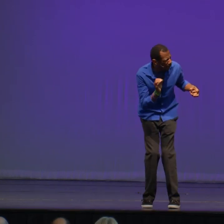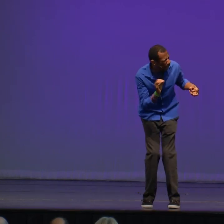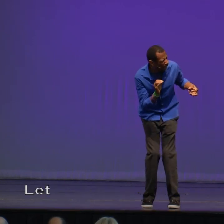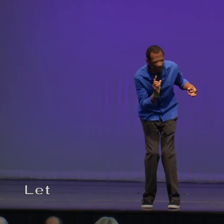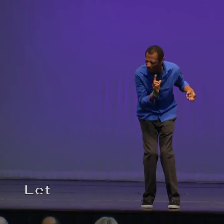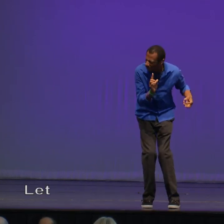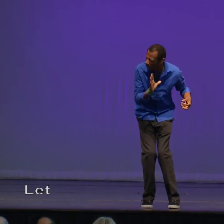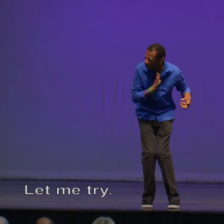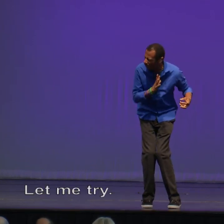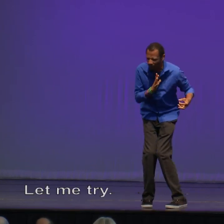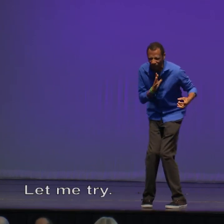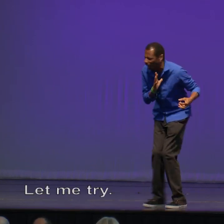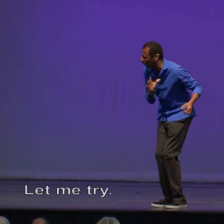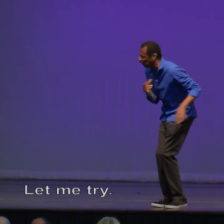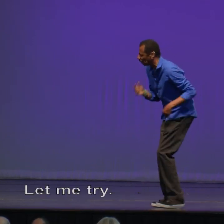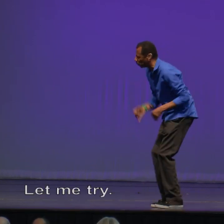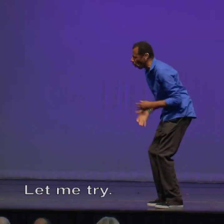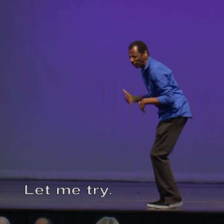Nobody. Fine. Keep going.